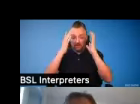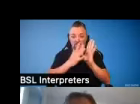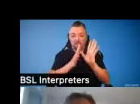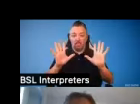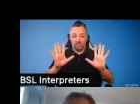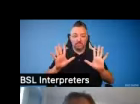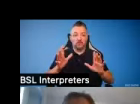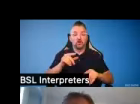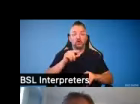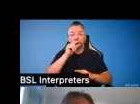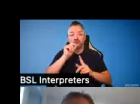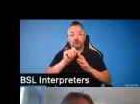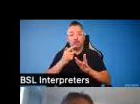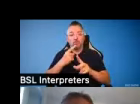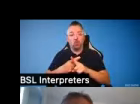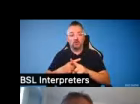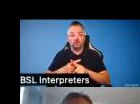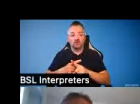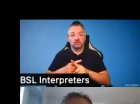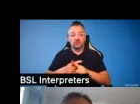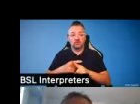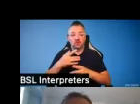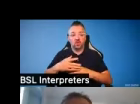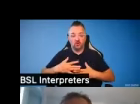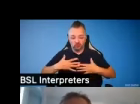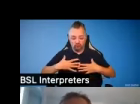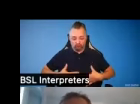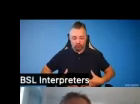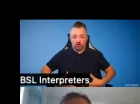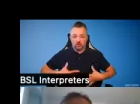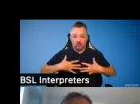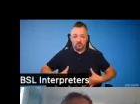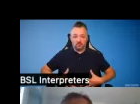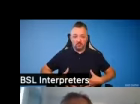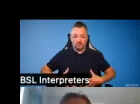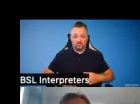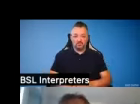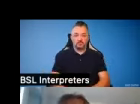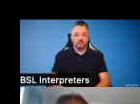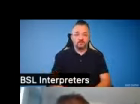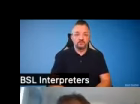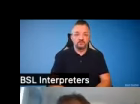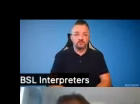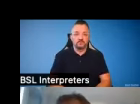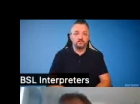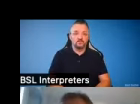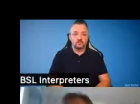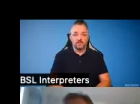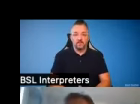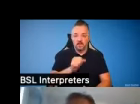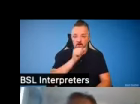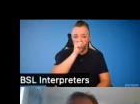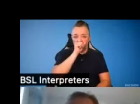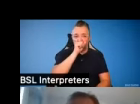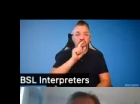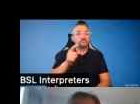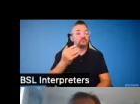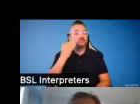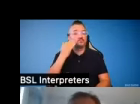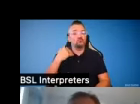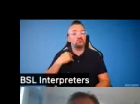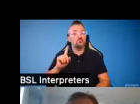chickenpox, which tends to be on the trunk. Next slide. And when very recently a group